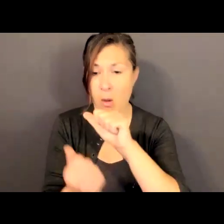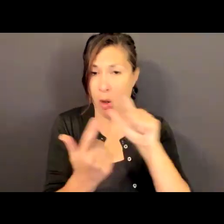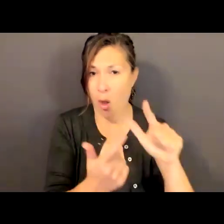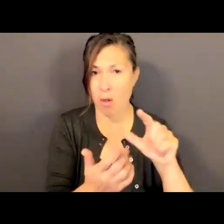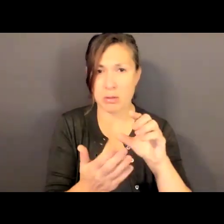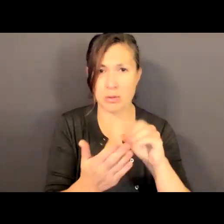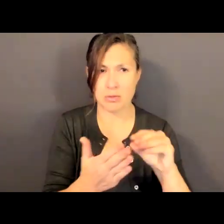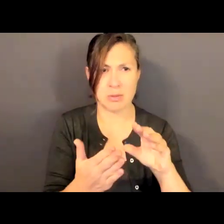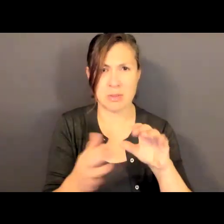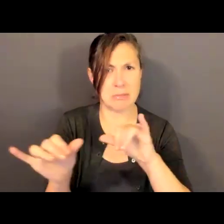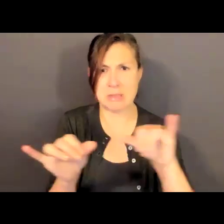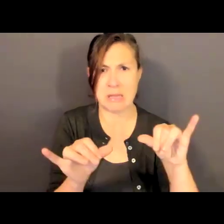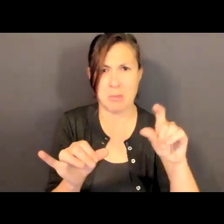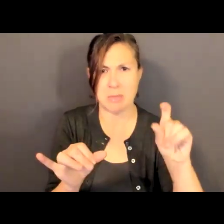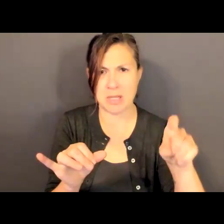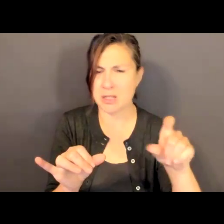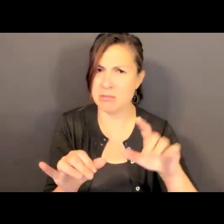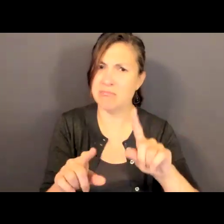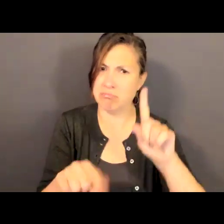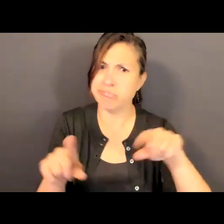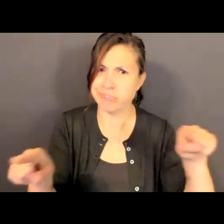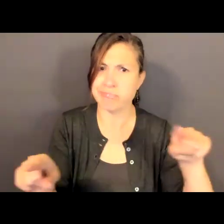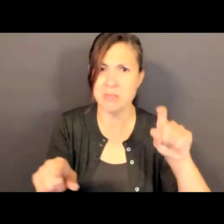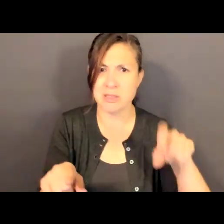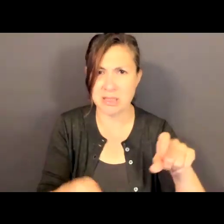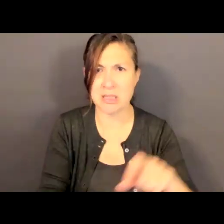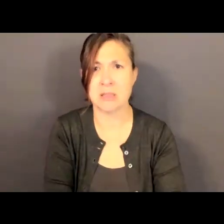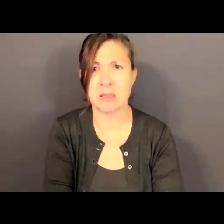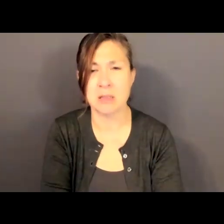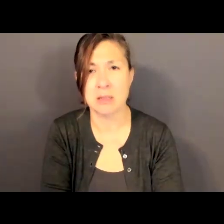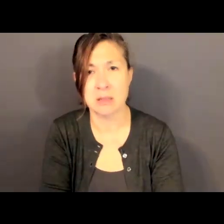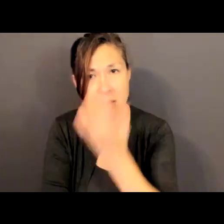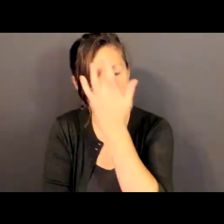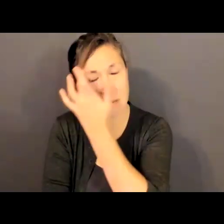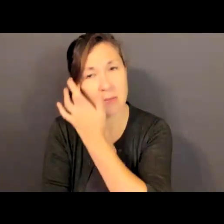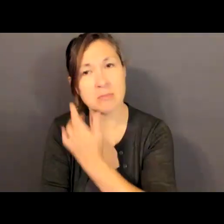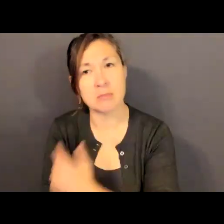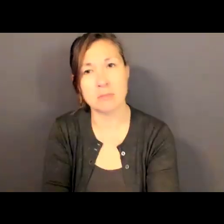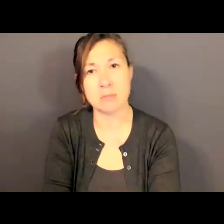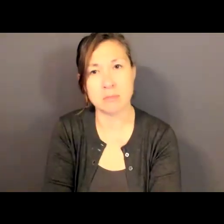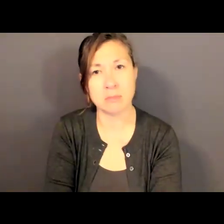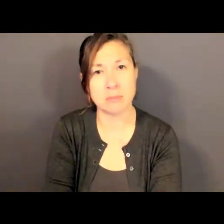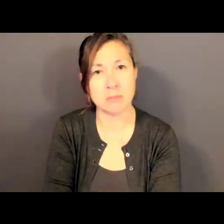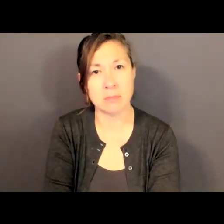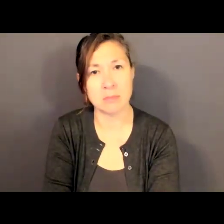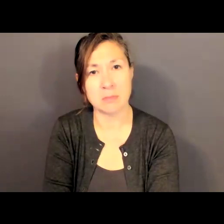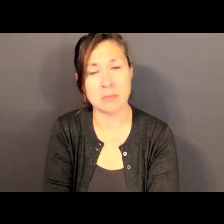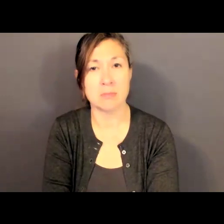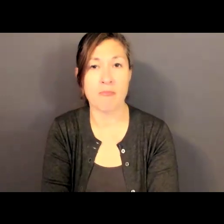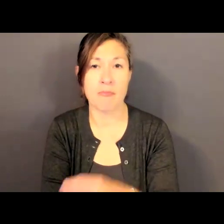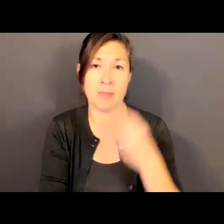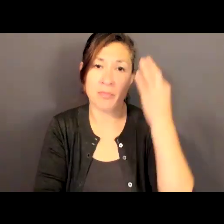different needs. Porque nuestros estudiantes multilingües, por ejemplo, necesitan un apoyo mayor. You have to consider that